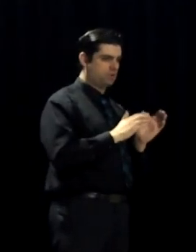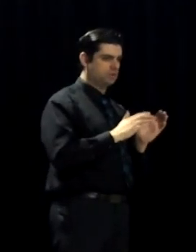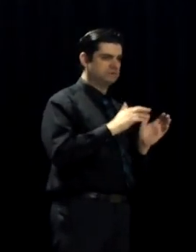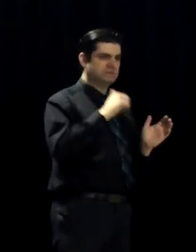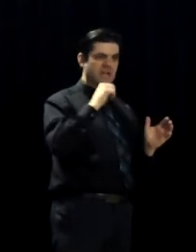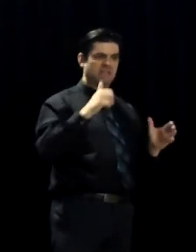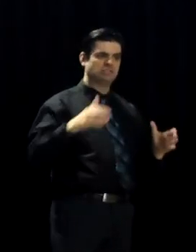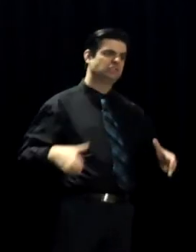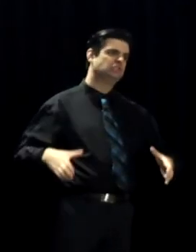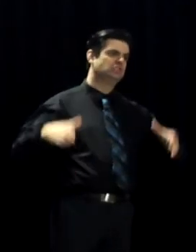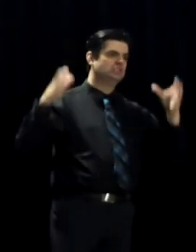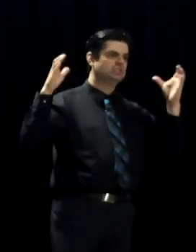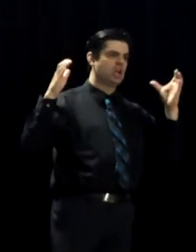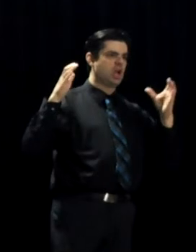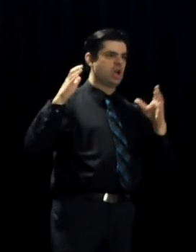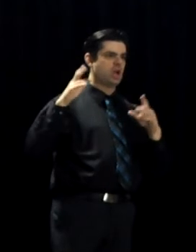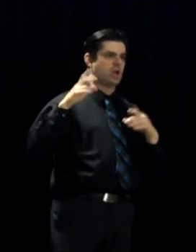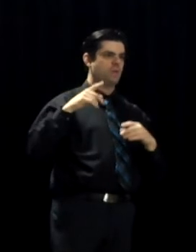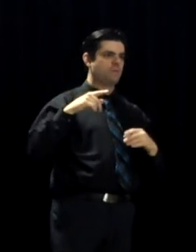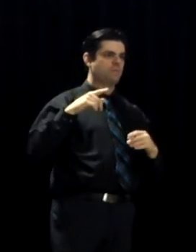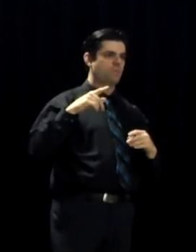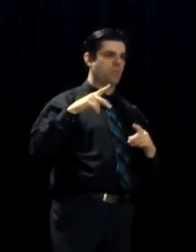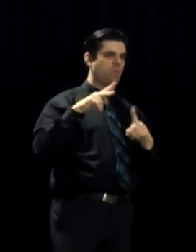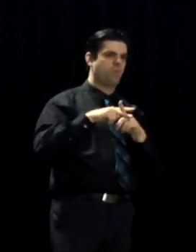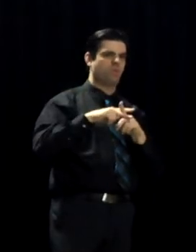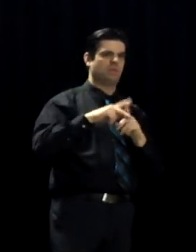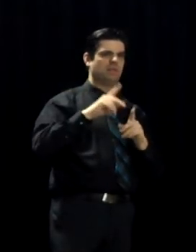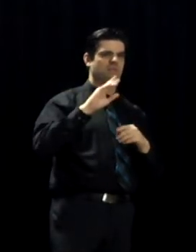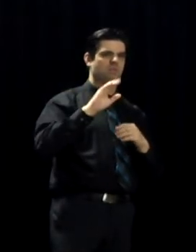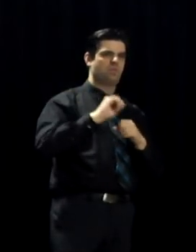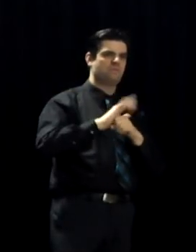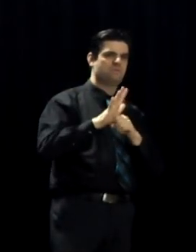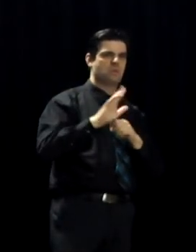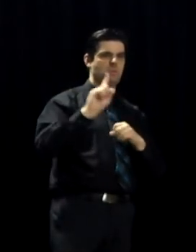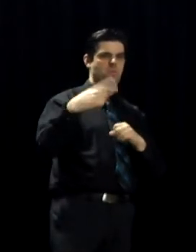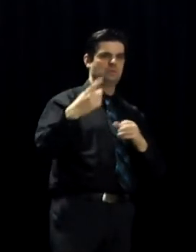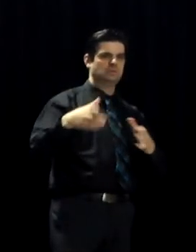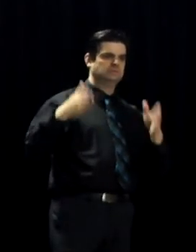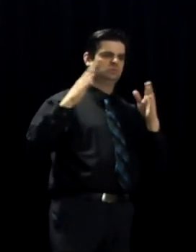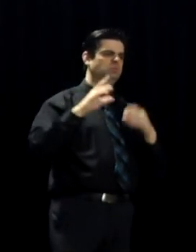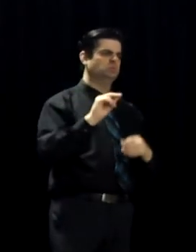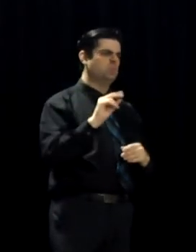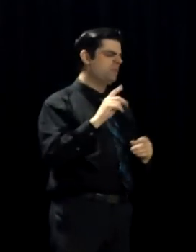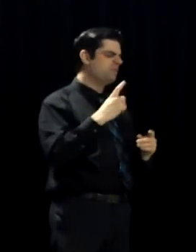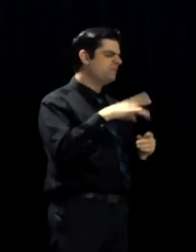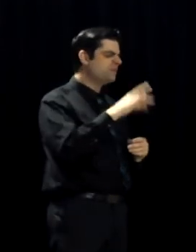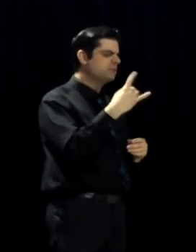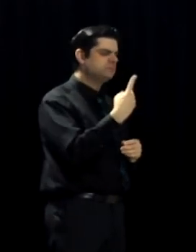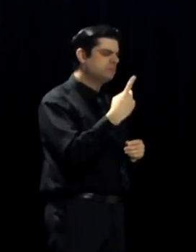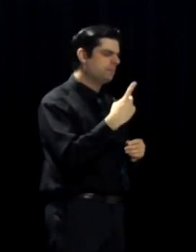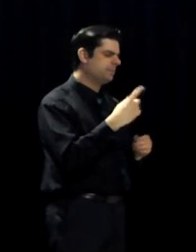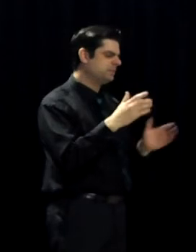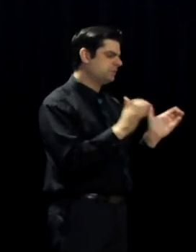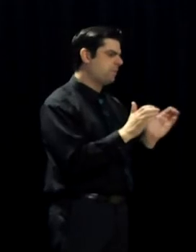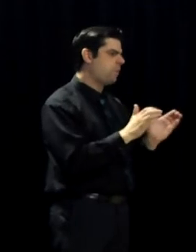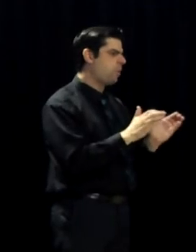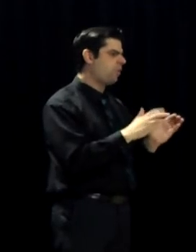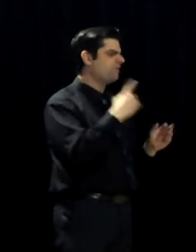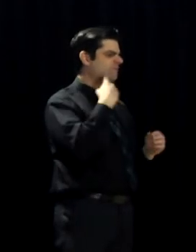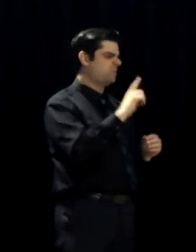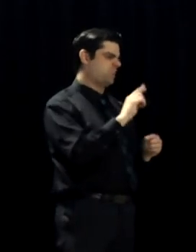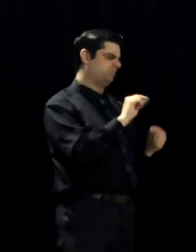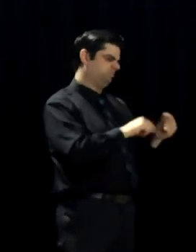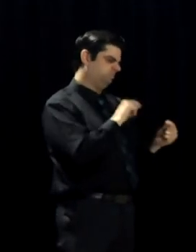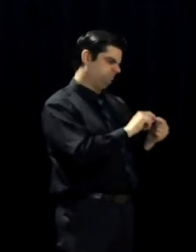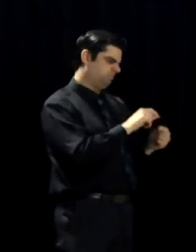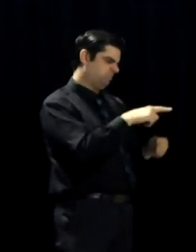negative it could be very disruptive. So we're going to figure it out. I was very happy. I spoke to the governor and some other county executives from the